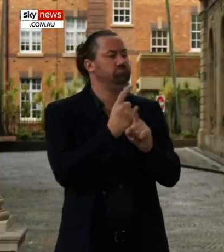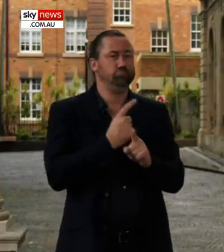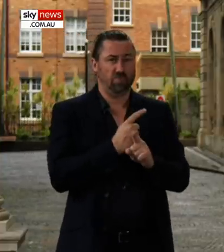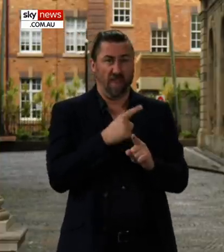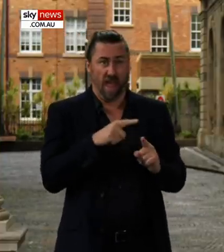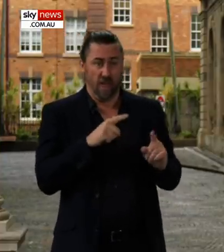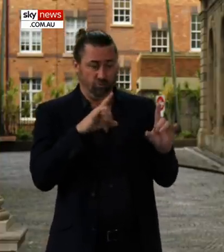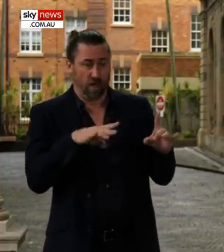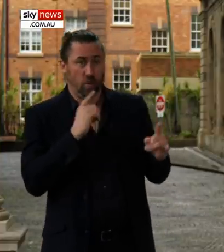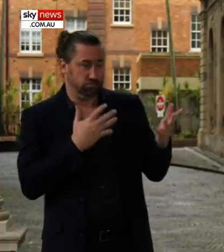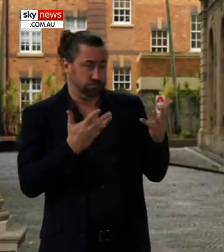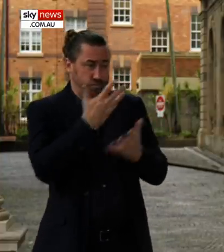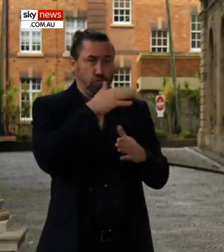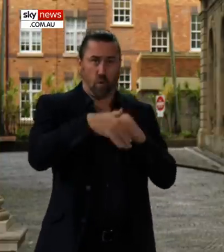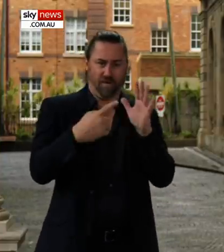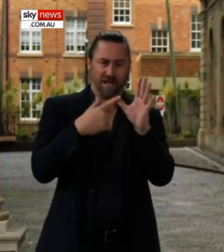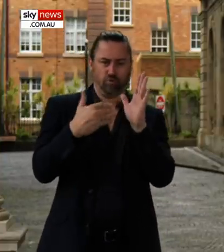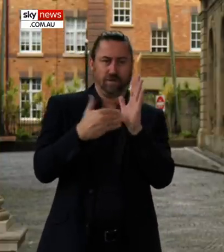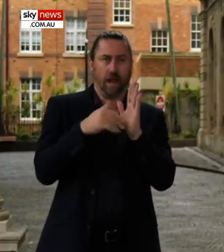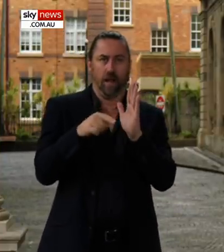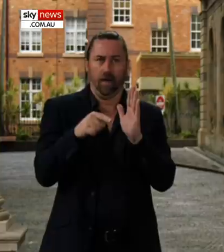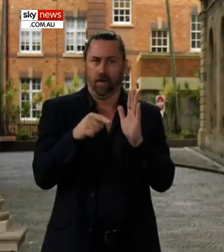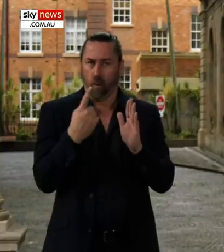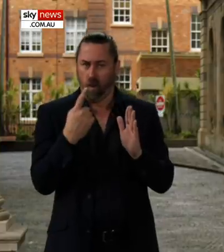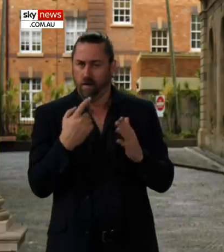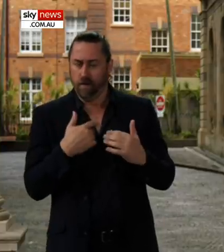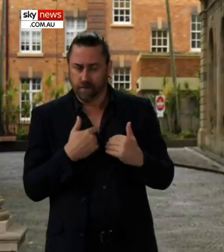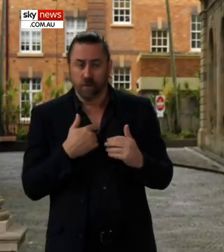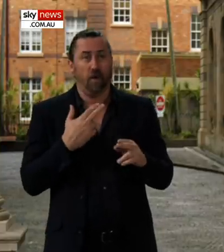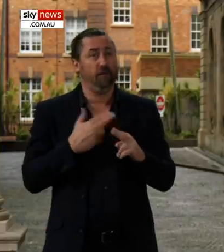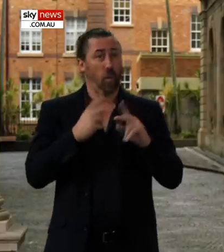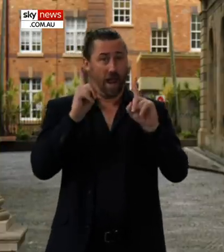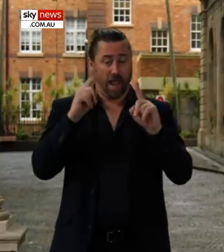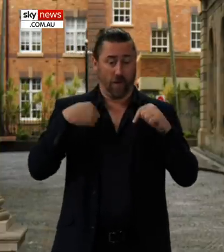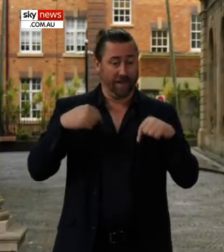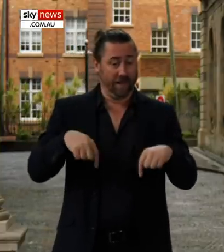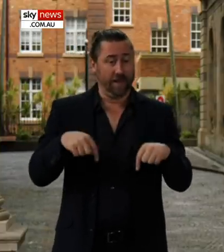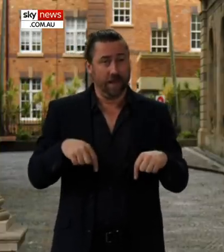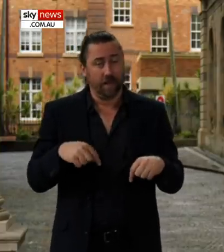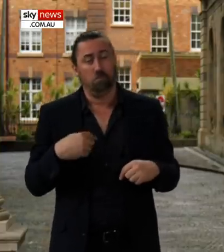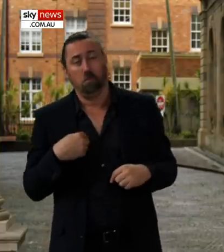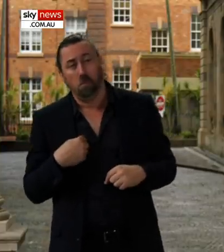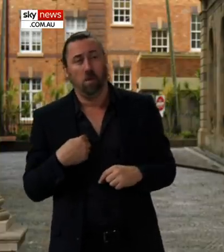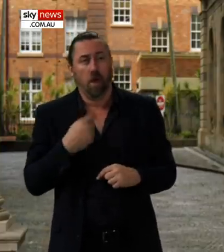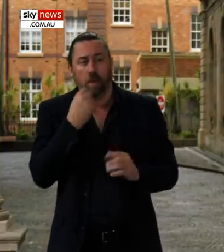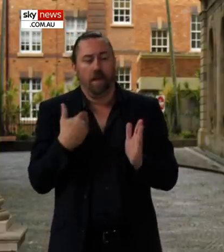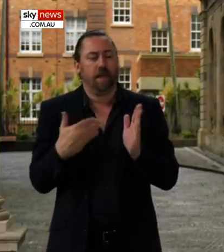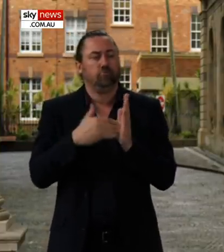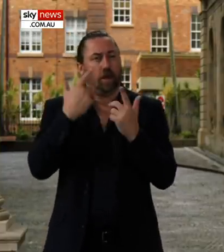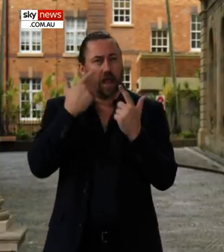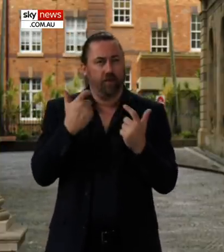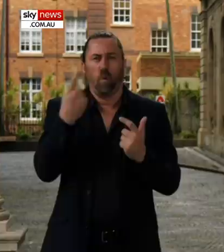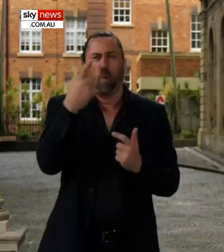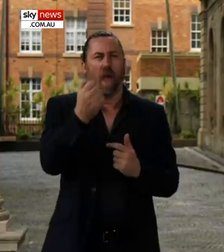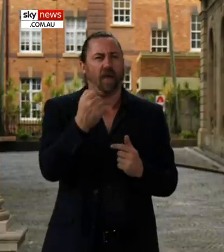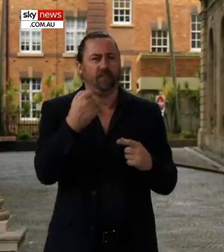colleagues. But in the meantime, we are putting in place precautionary measures that anyone who's got a